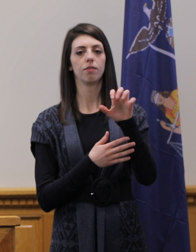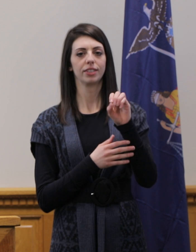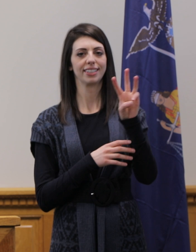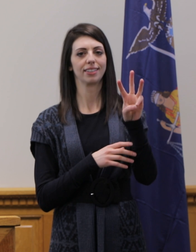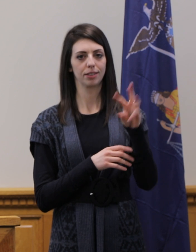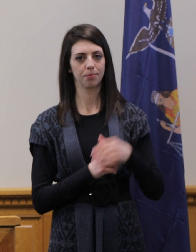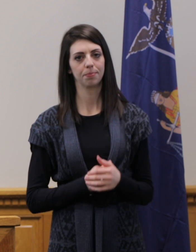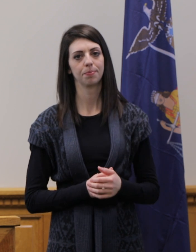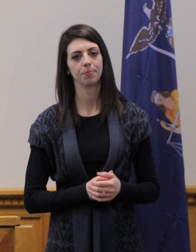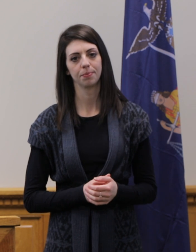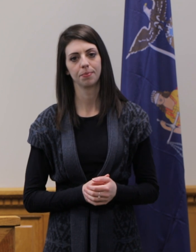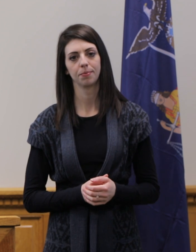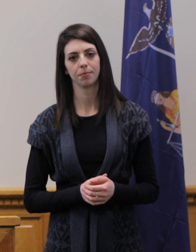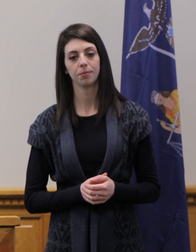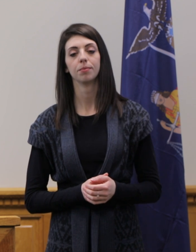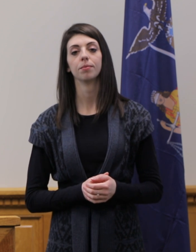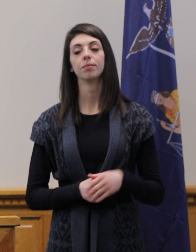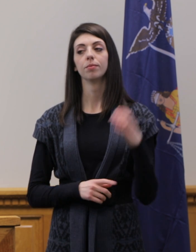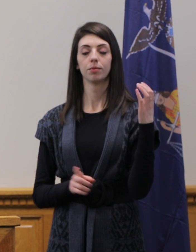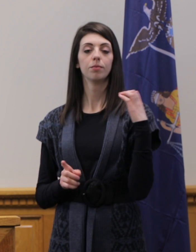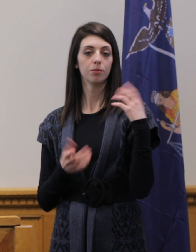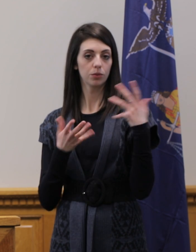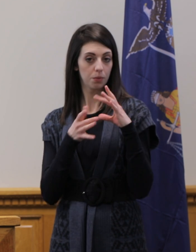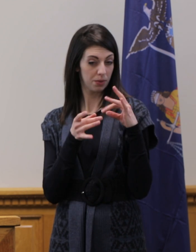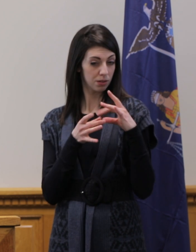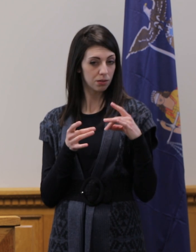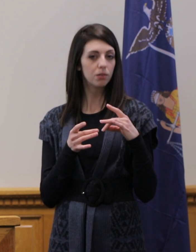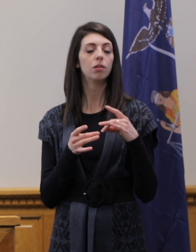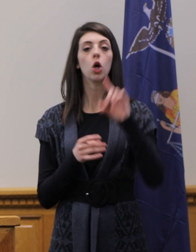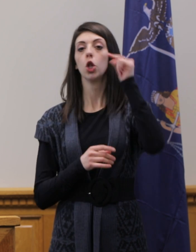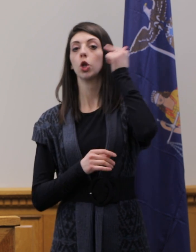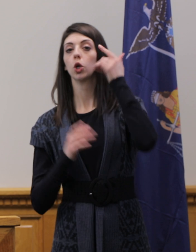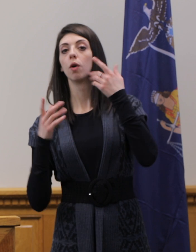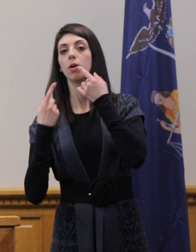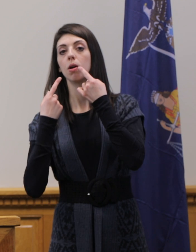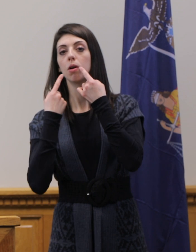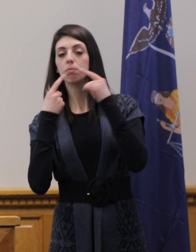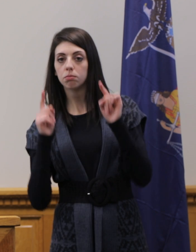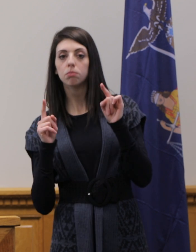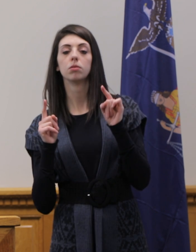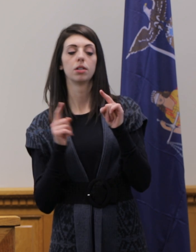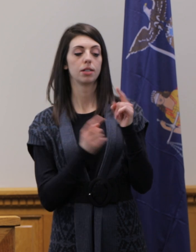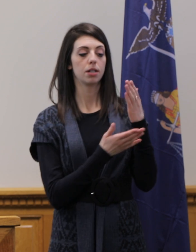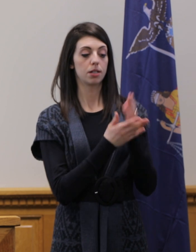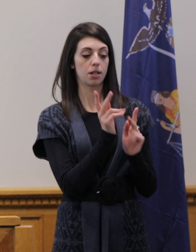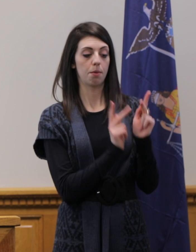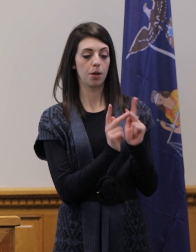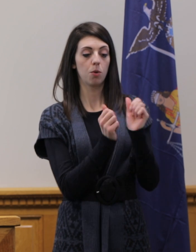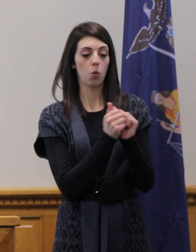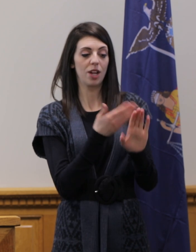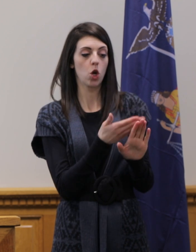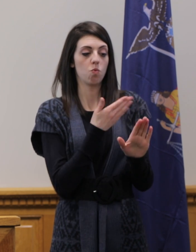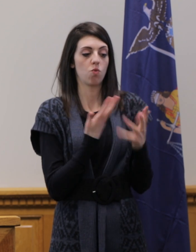2,506. As Chairman Weatherup mentioned, the governor has announced that people with certain pre-existing conditions will be